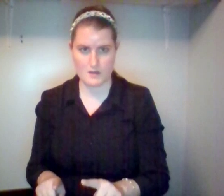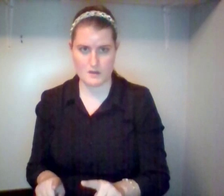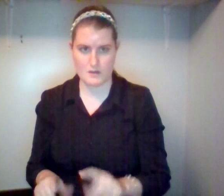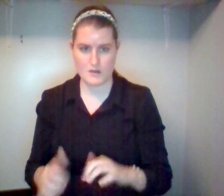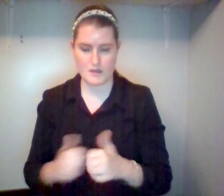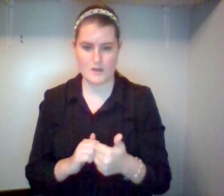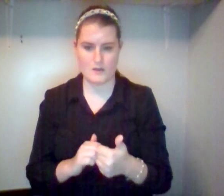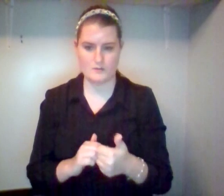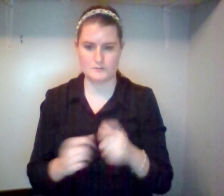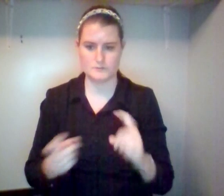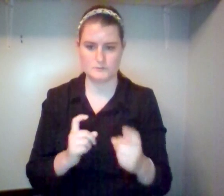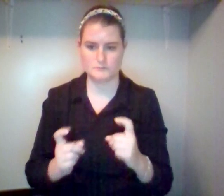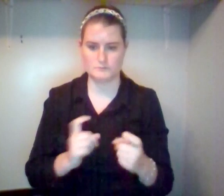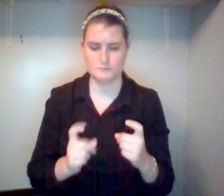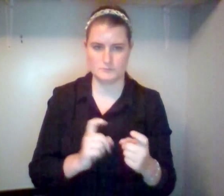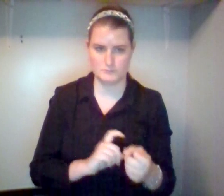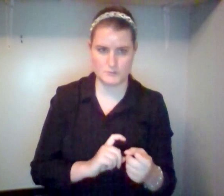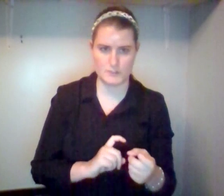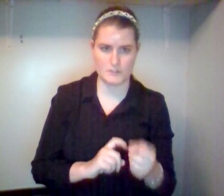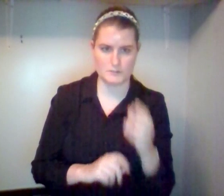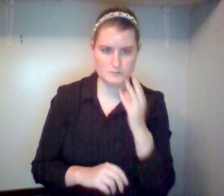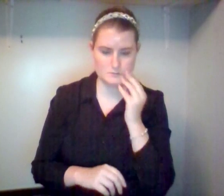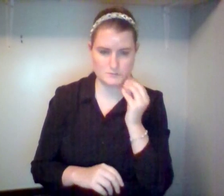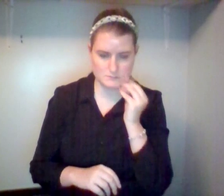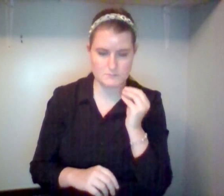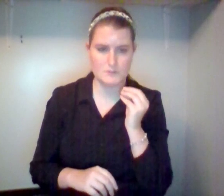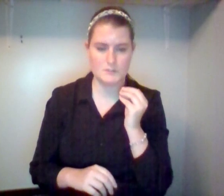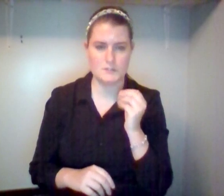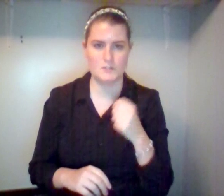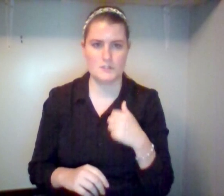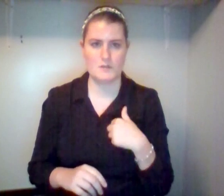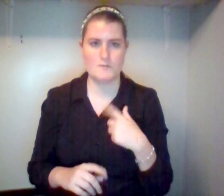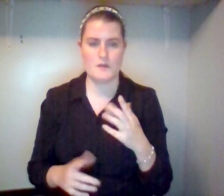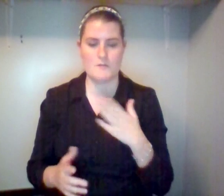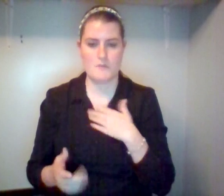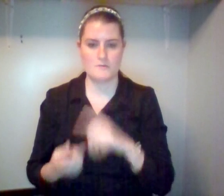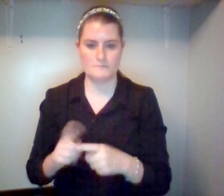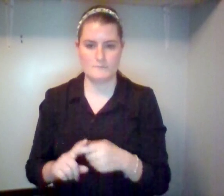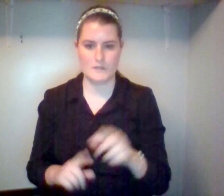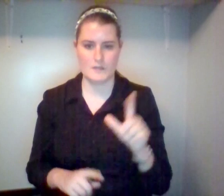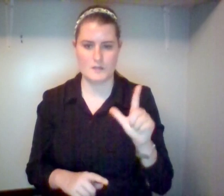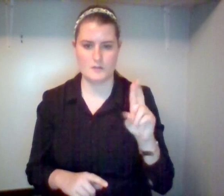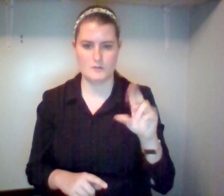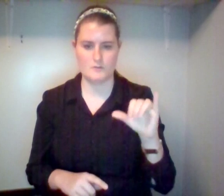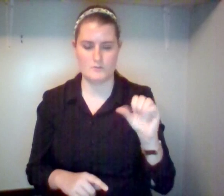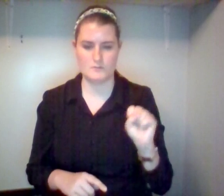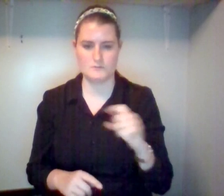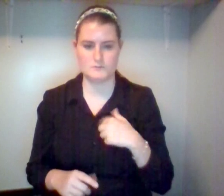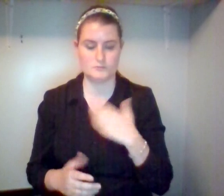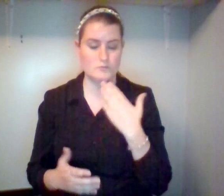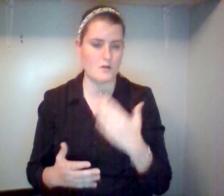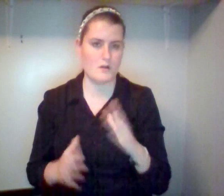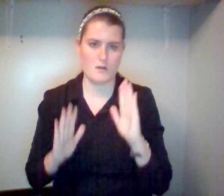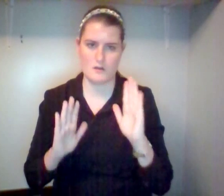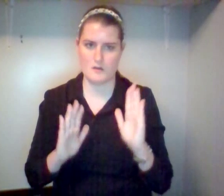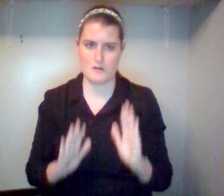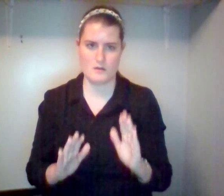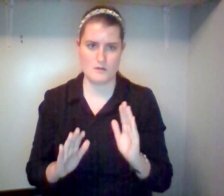should be, I think, more or less given to both of those. Let fitting emotions rise and